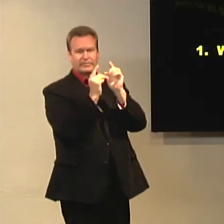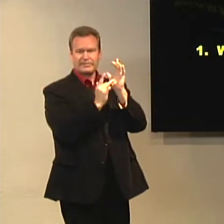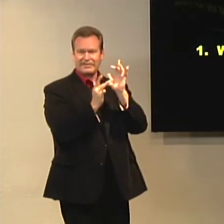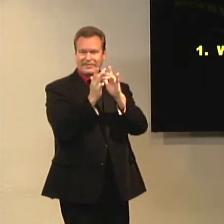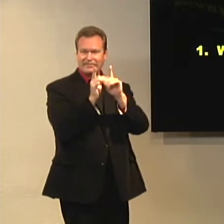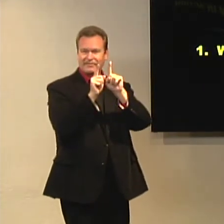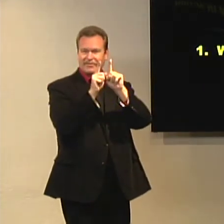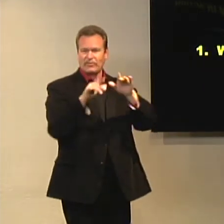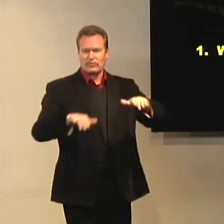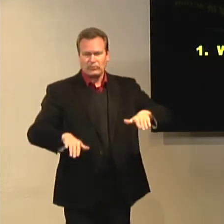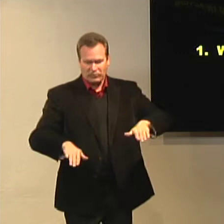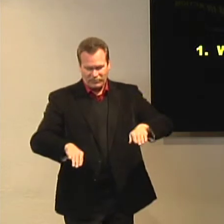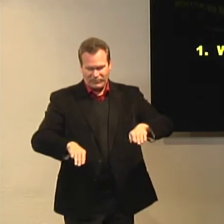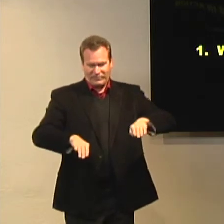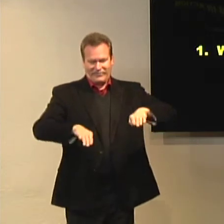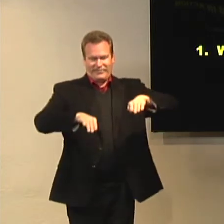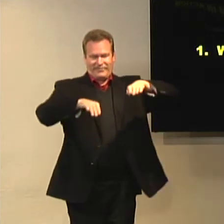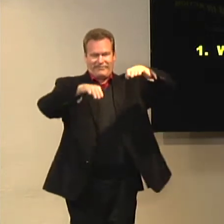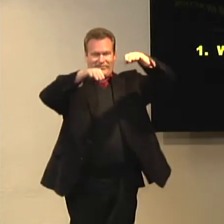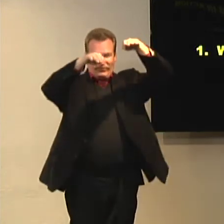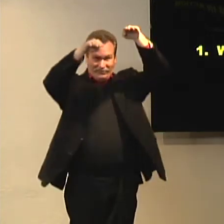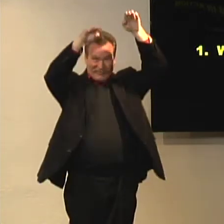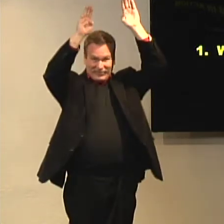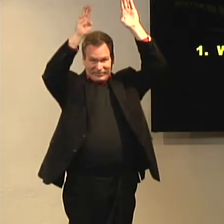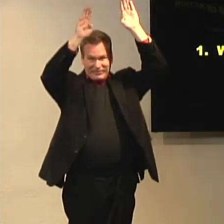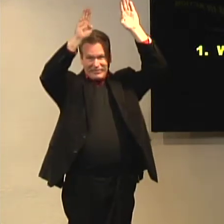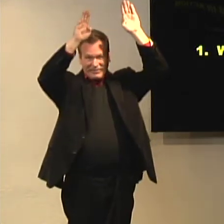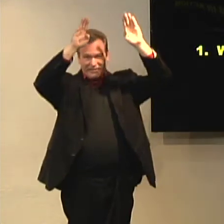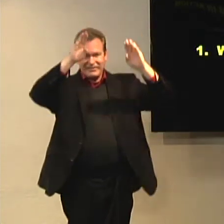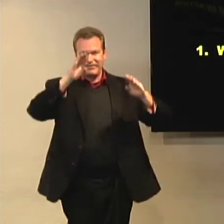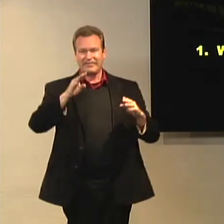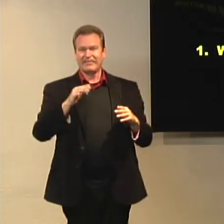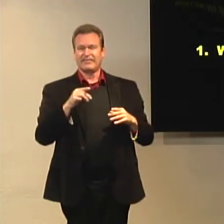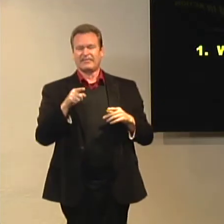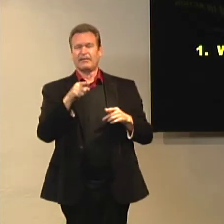got to understand, too, that James grew up with Jesus Christ. They grew up together.